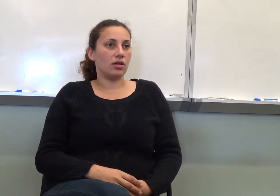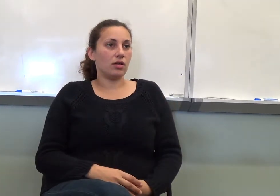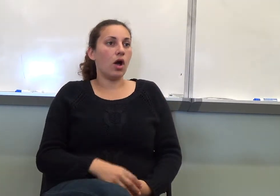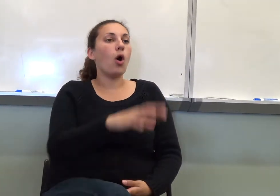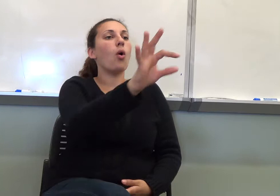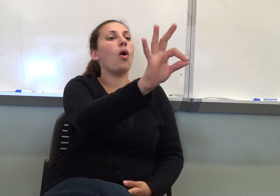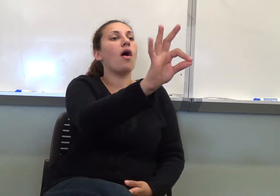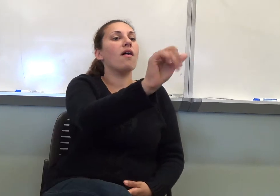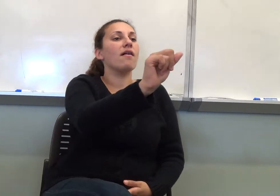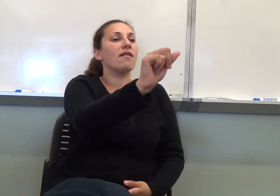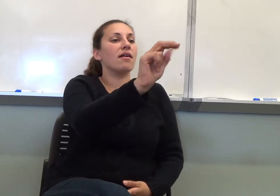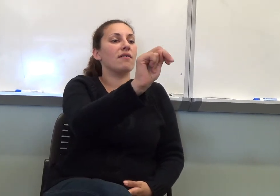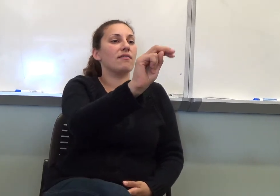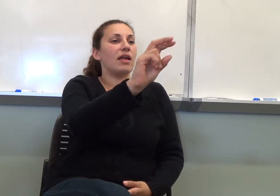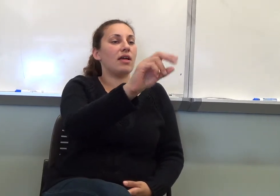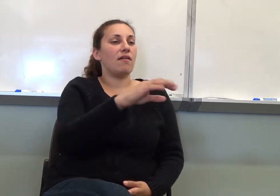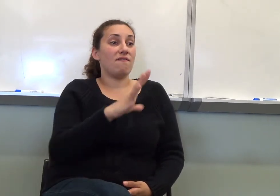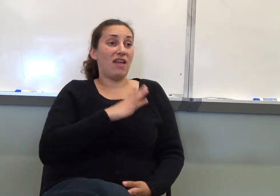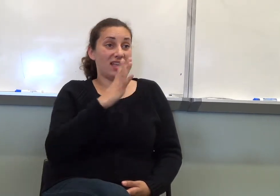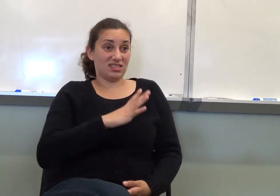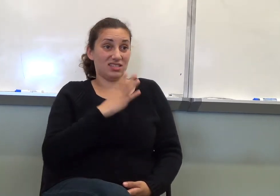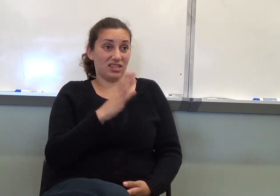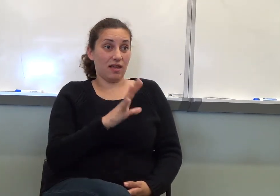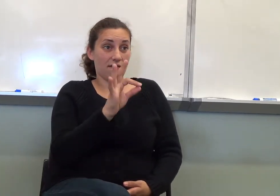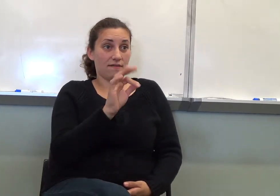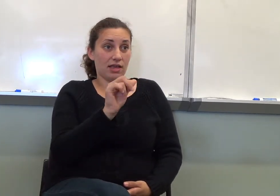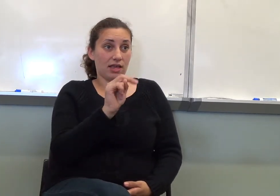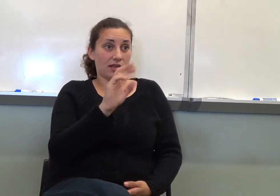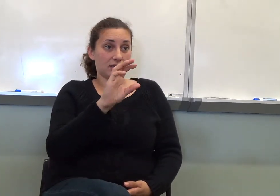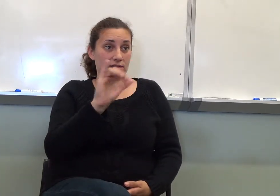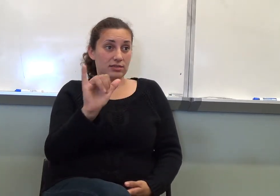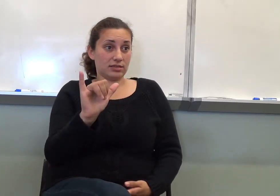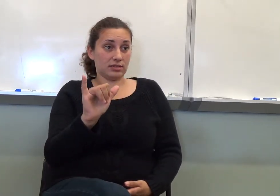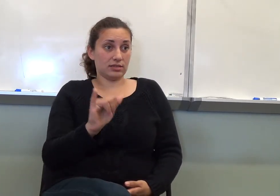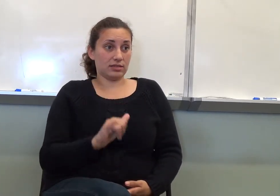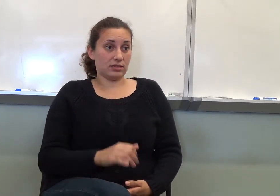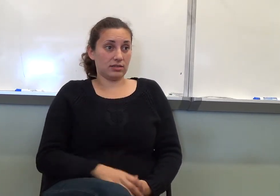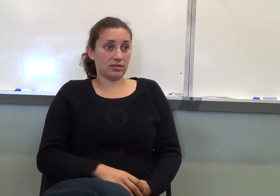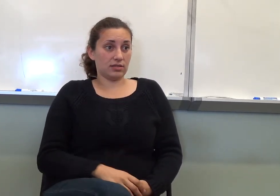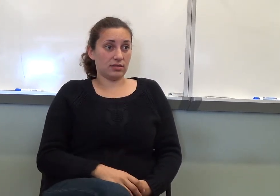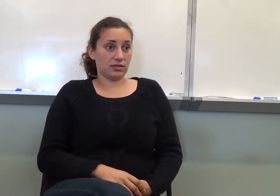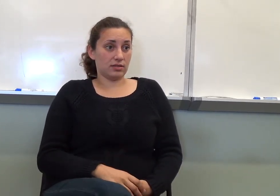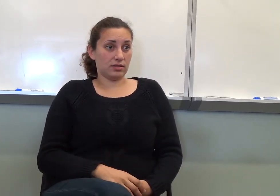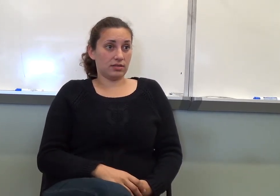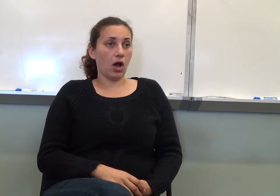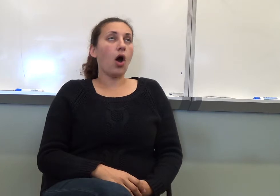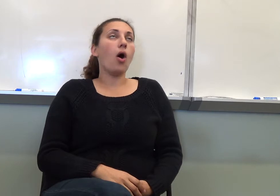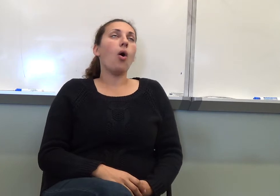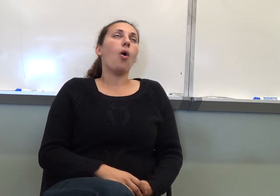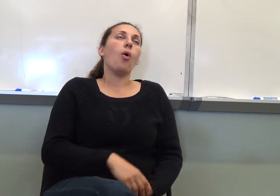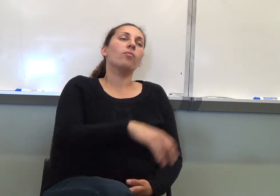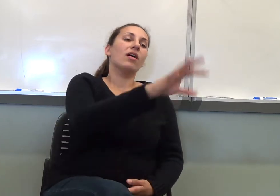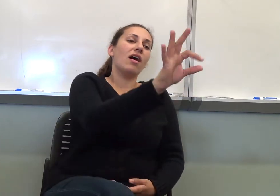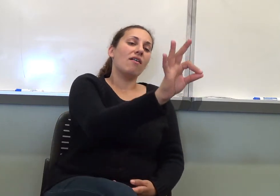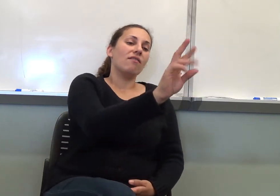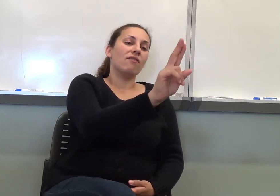here? The way the book describes it is combine like terms. Now, what are like terms? Like terms have the